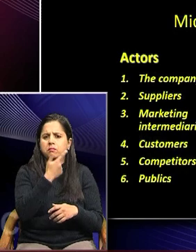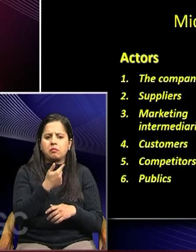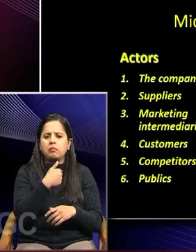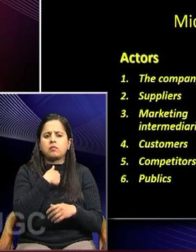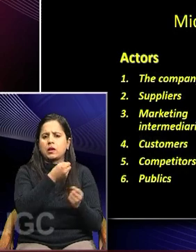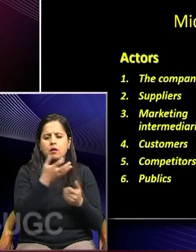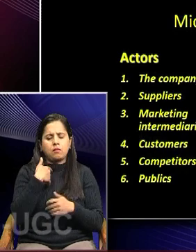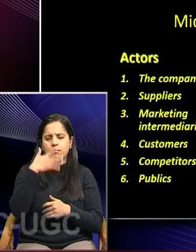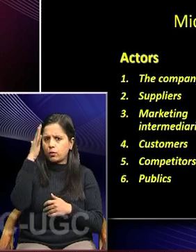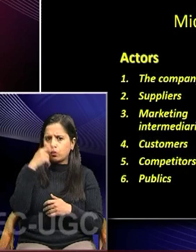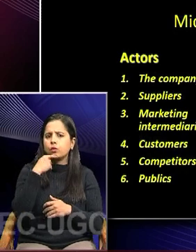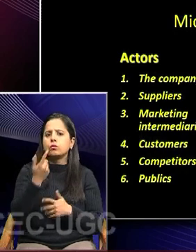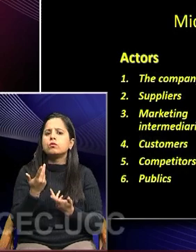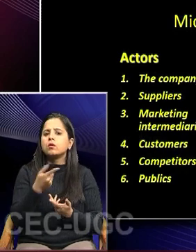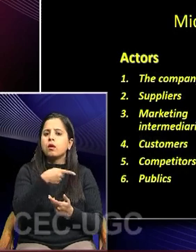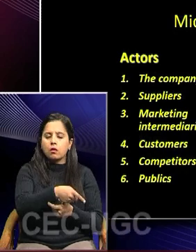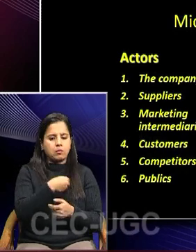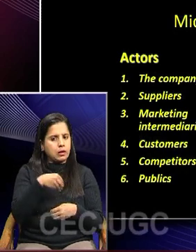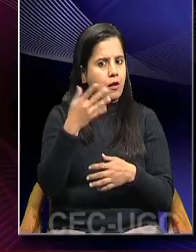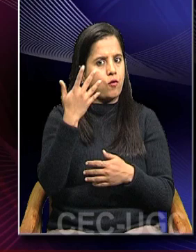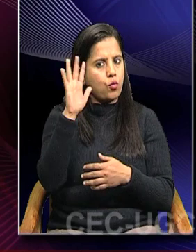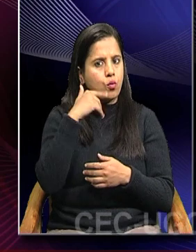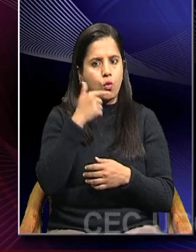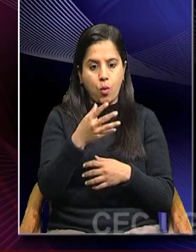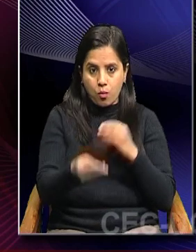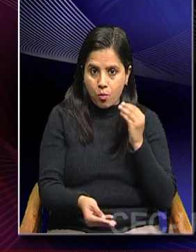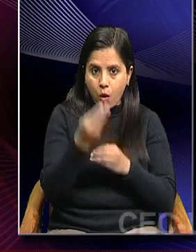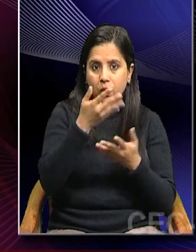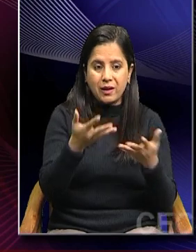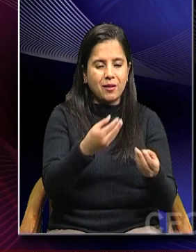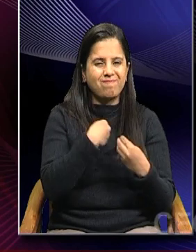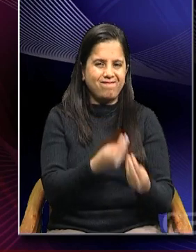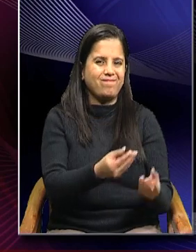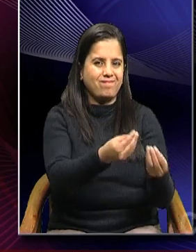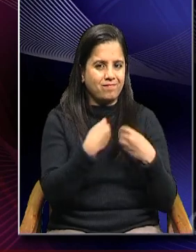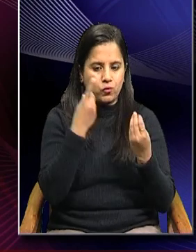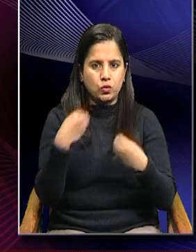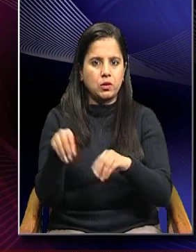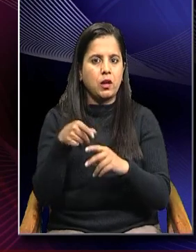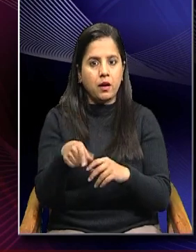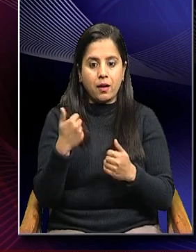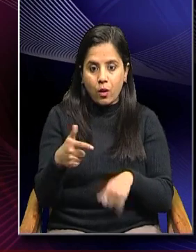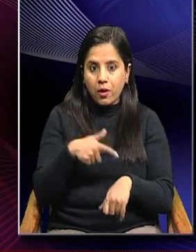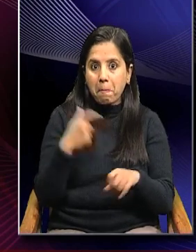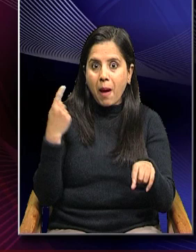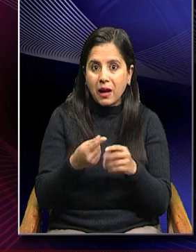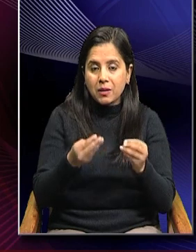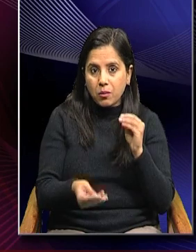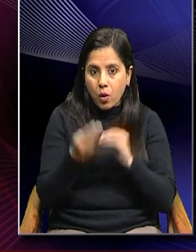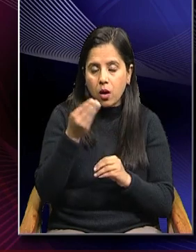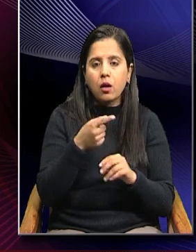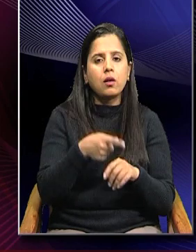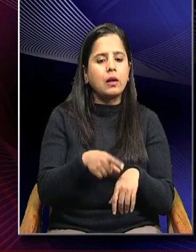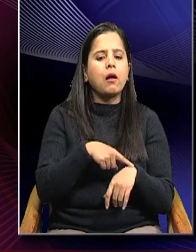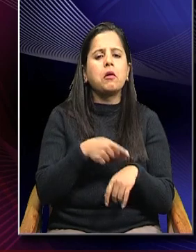to supply, I'm not going to give you the additional supply in this for this seasonal demand or for this